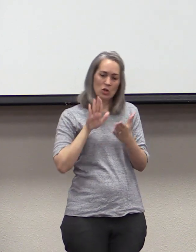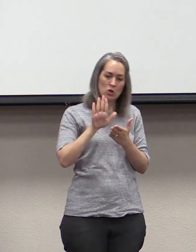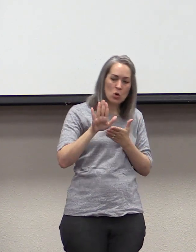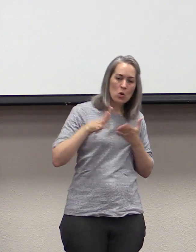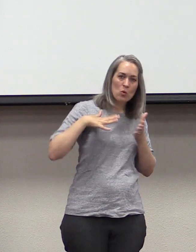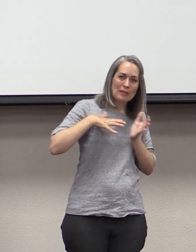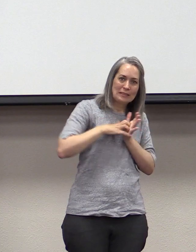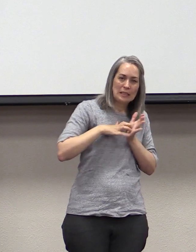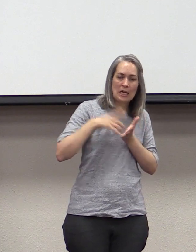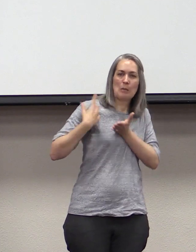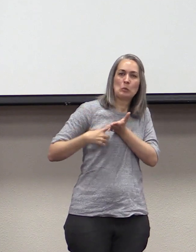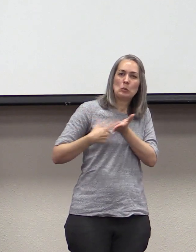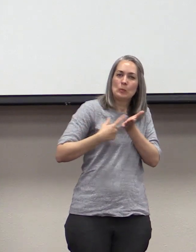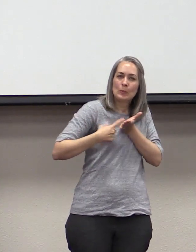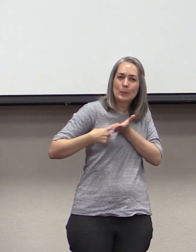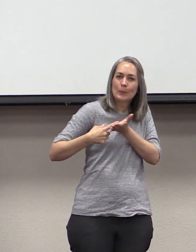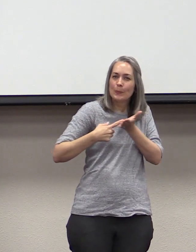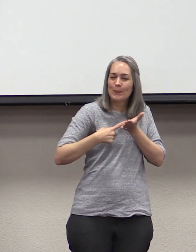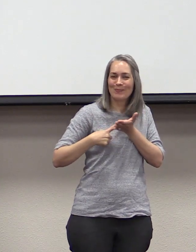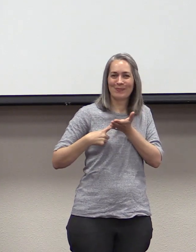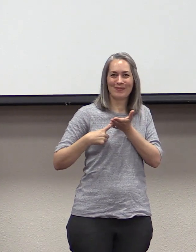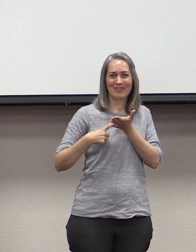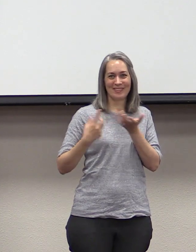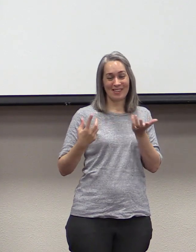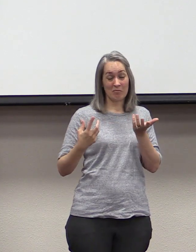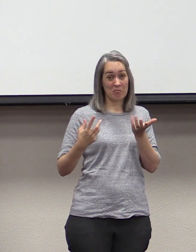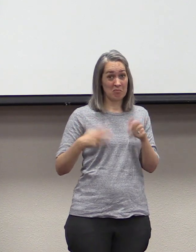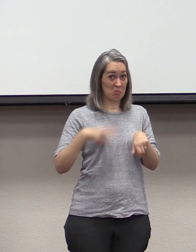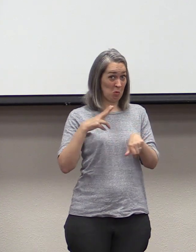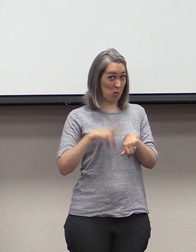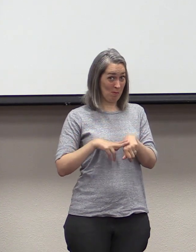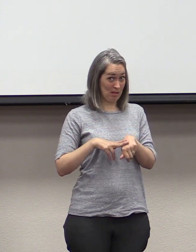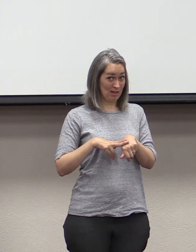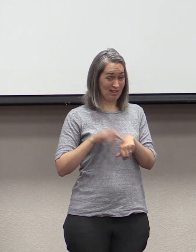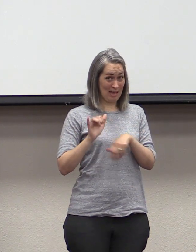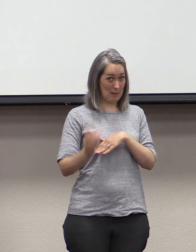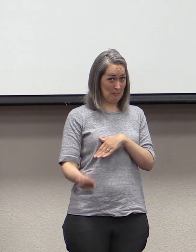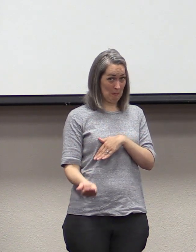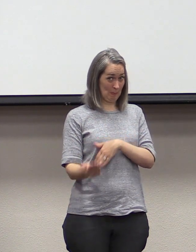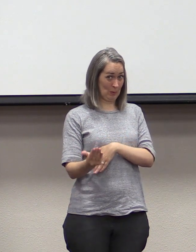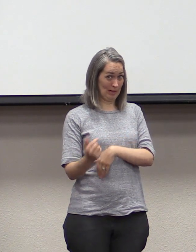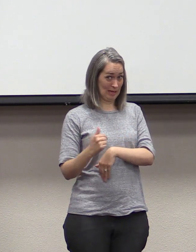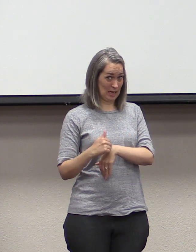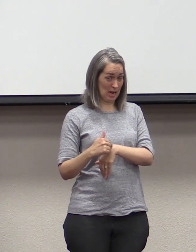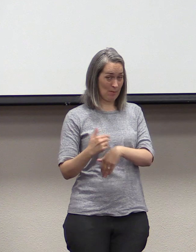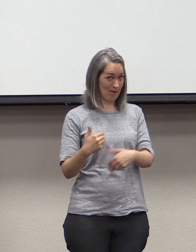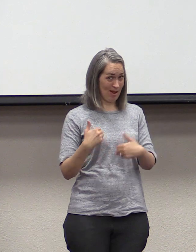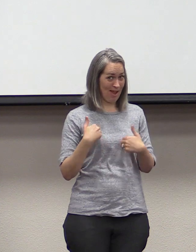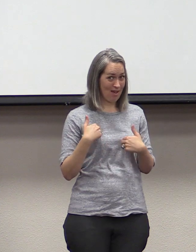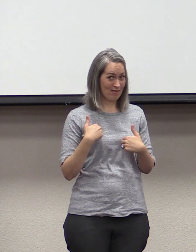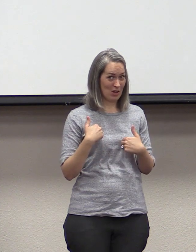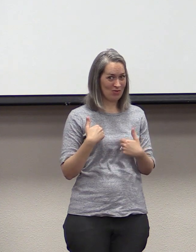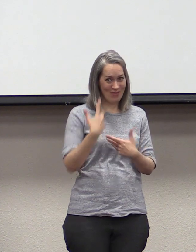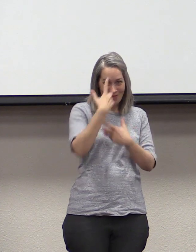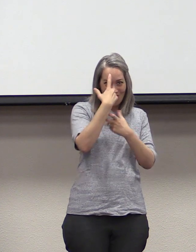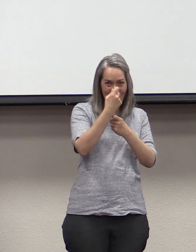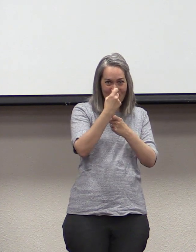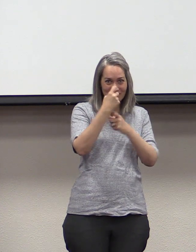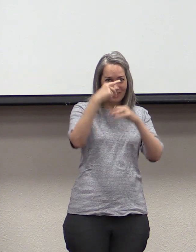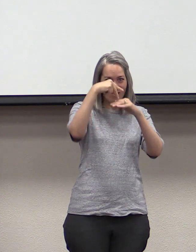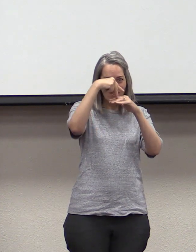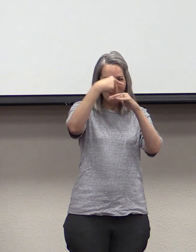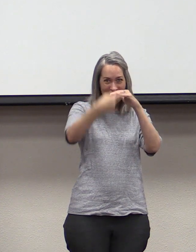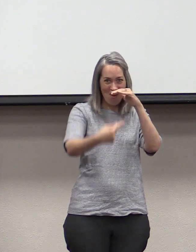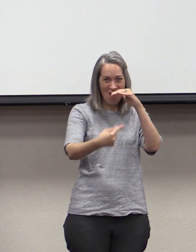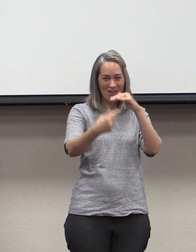weaknesses, different things like that. And normally during that morning time, we would have a trust fall where